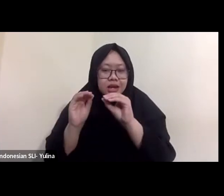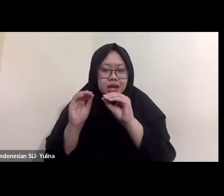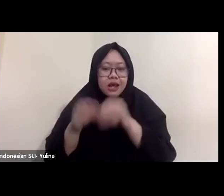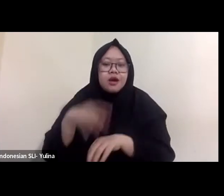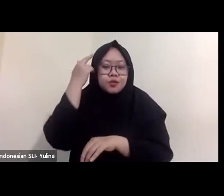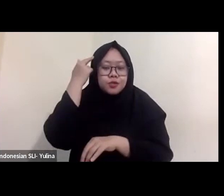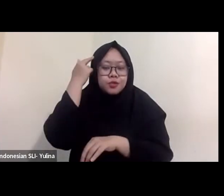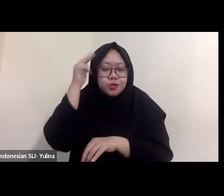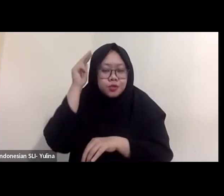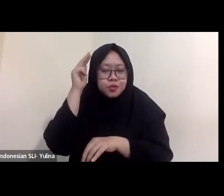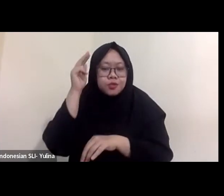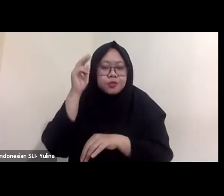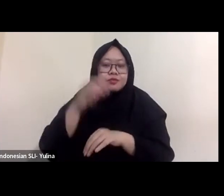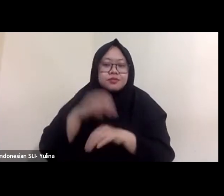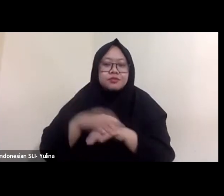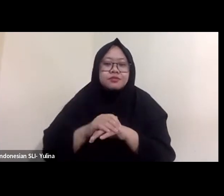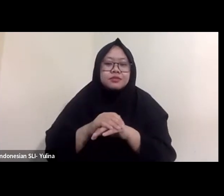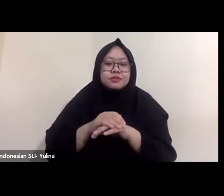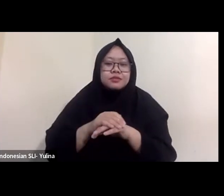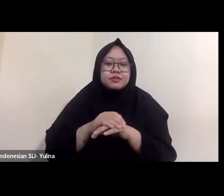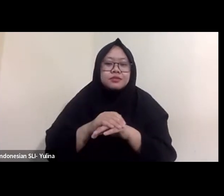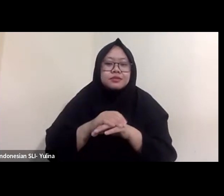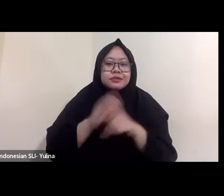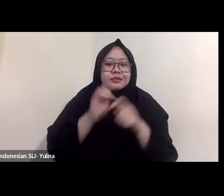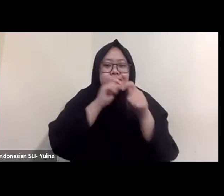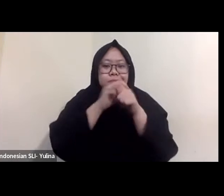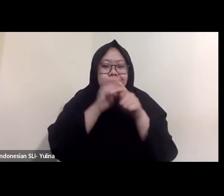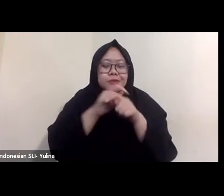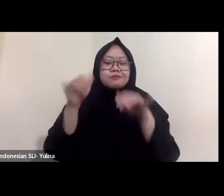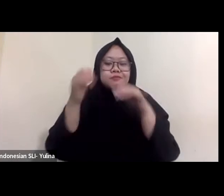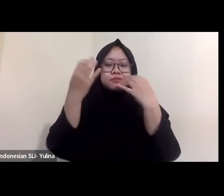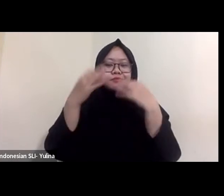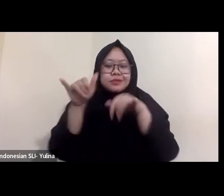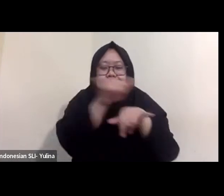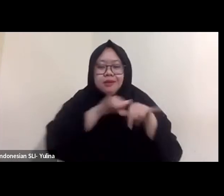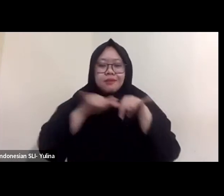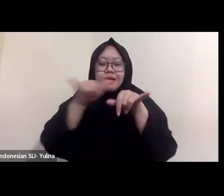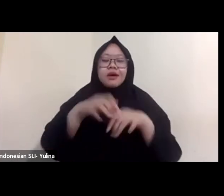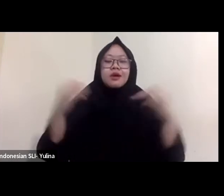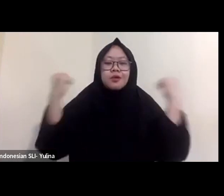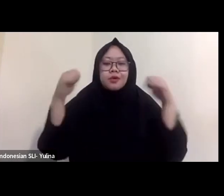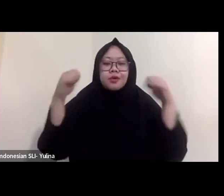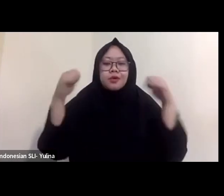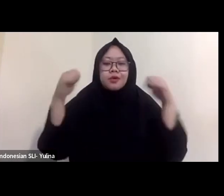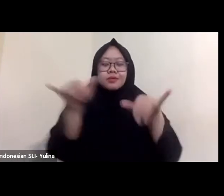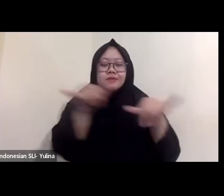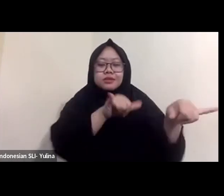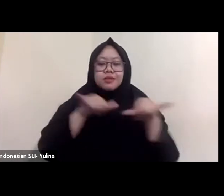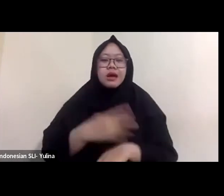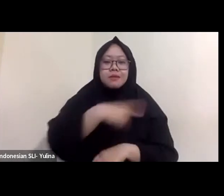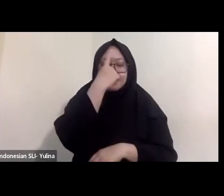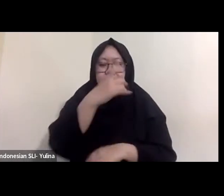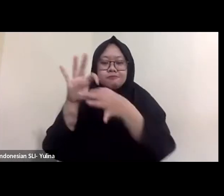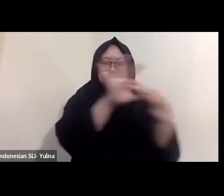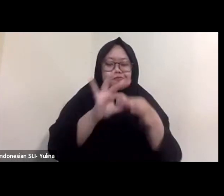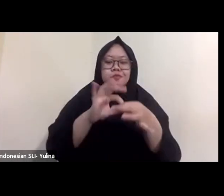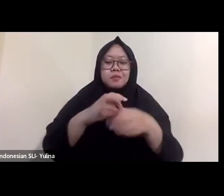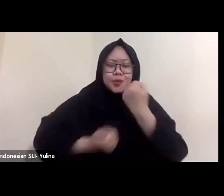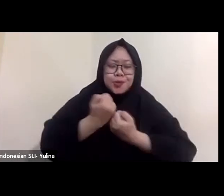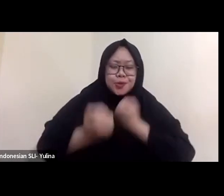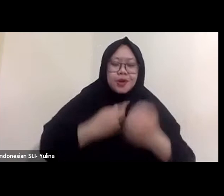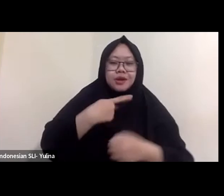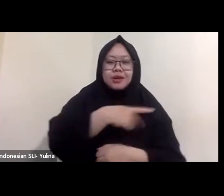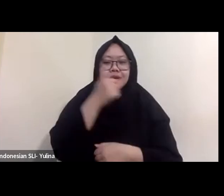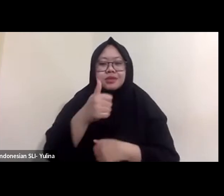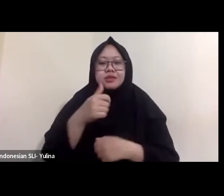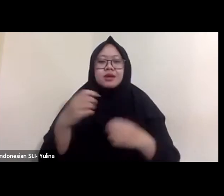Gotong Royong, supporting and helping each other, we can put recover together, recover stronger into concrete and meaningful